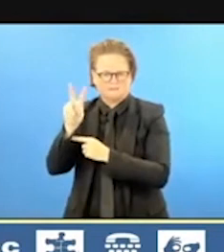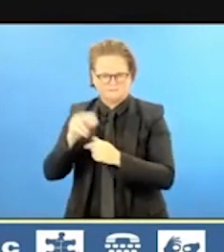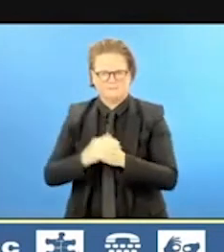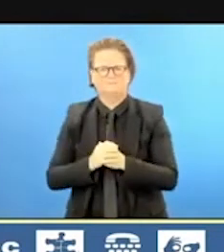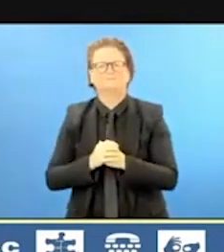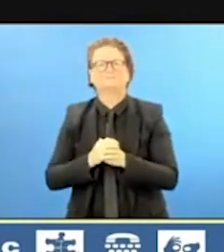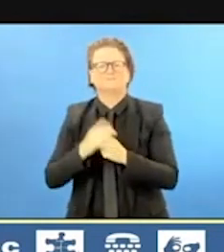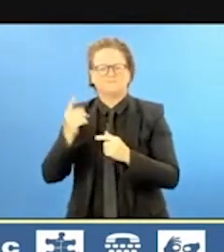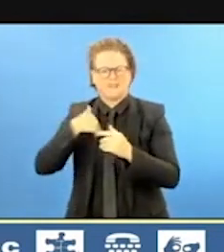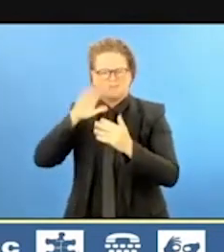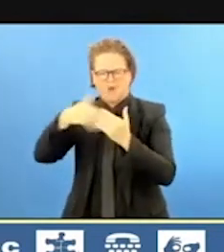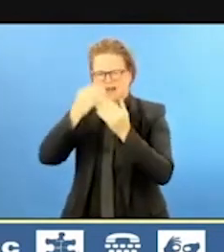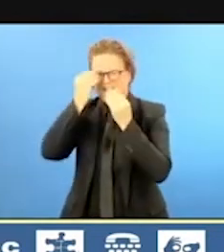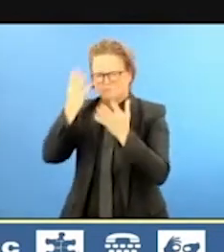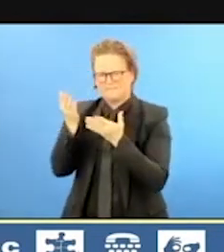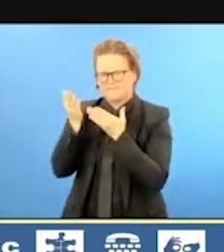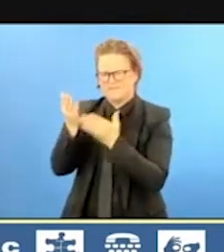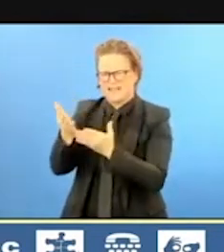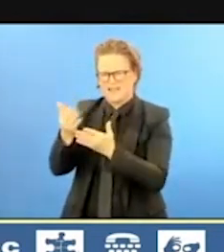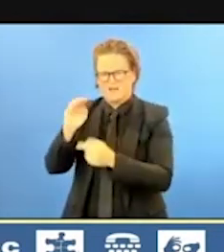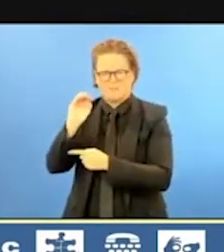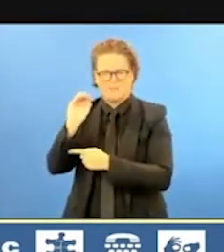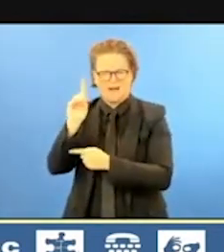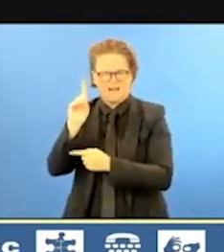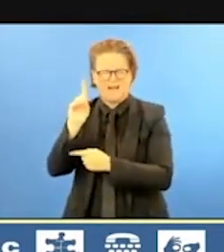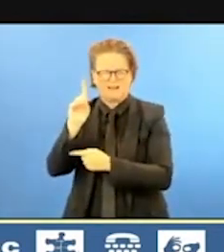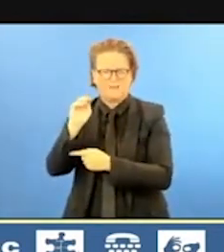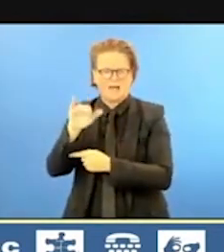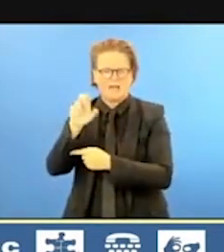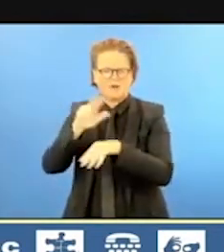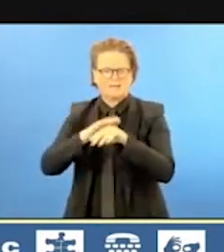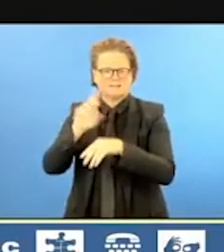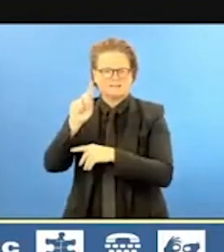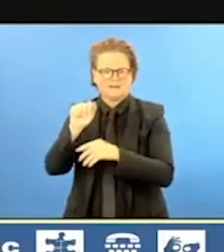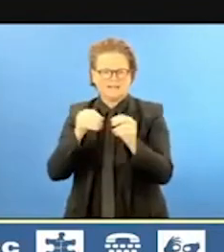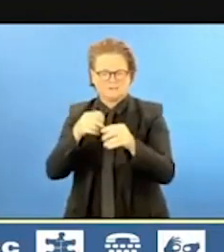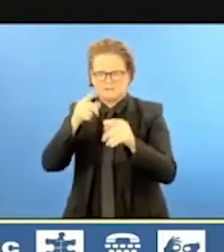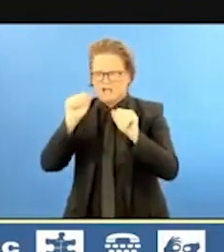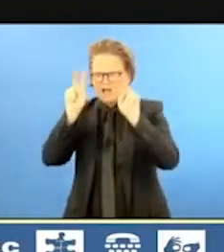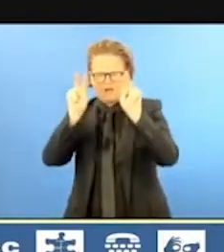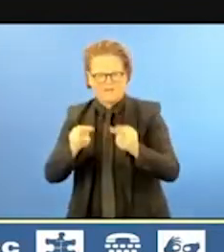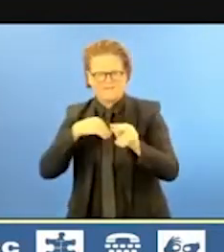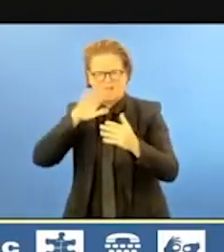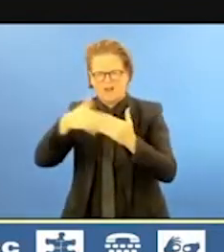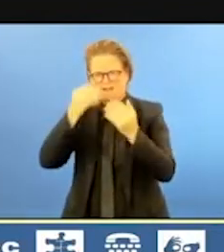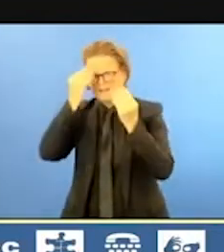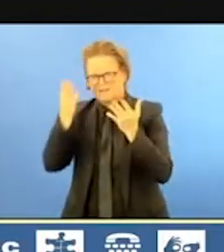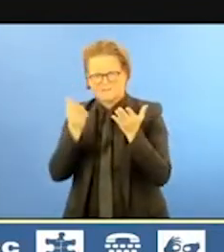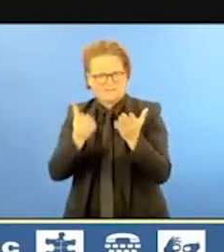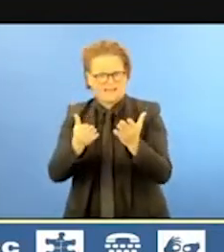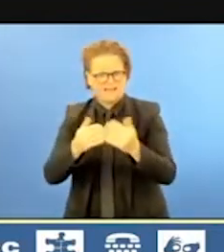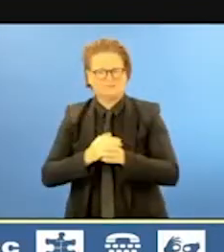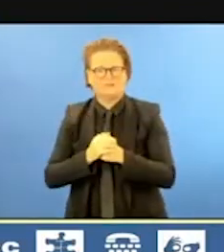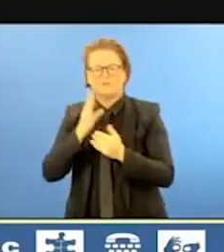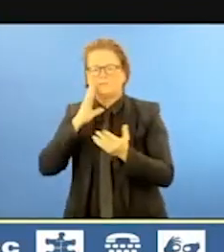website. And so that will vaccines will be a major topic, as will a discussion with Supervisor Chan about